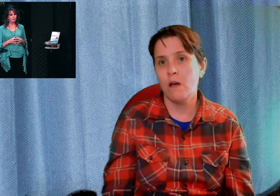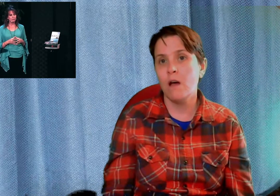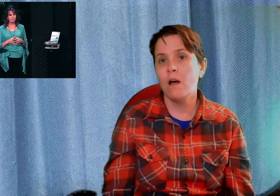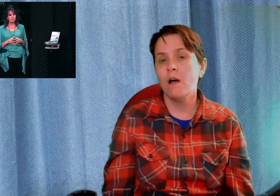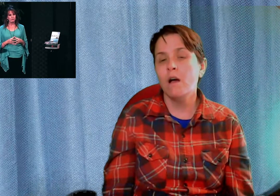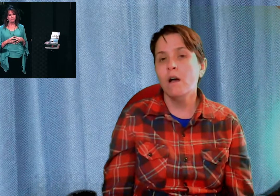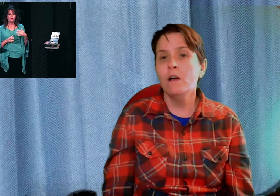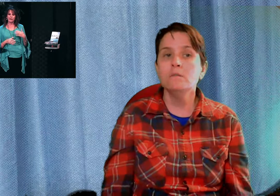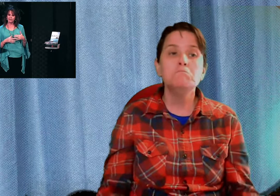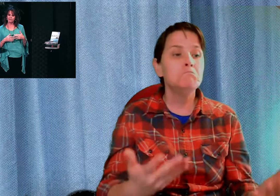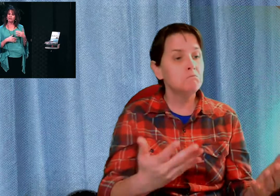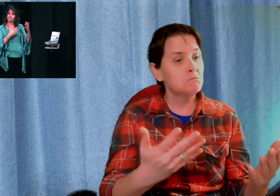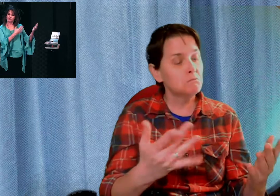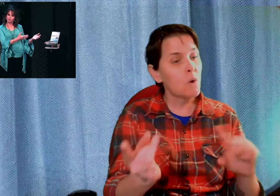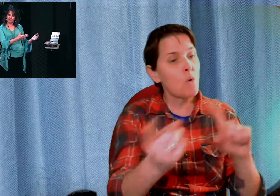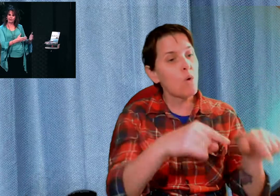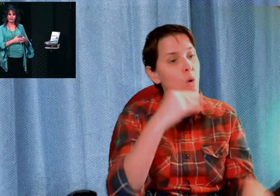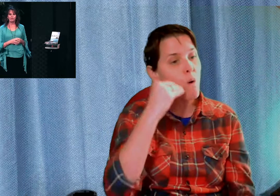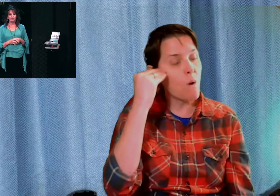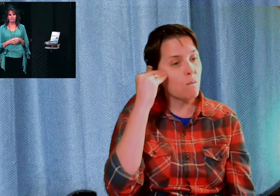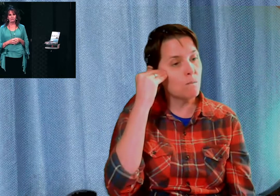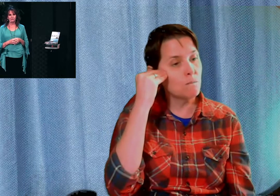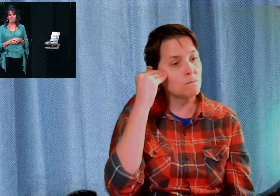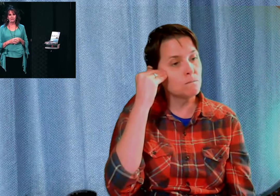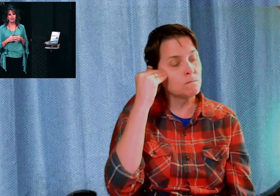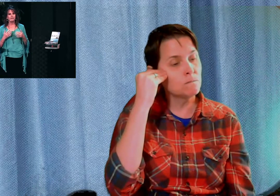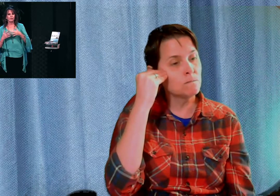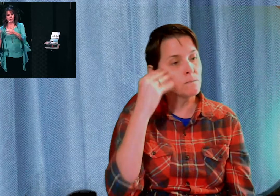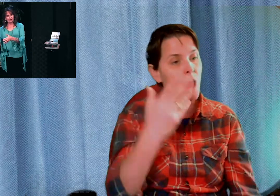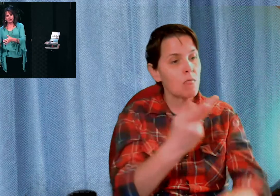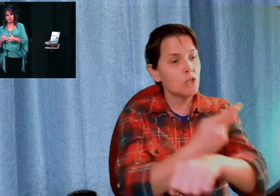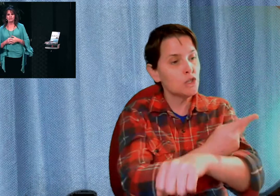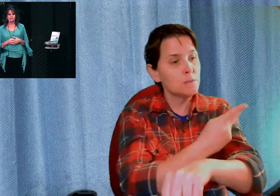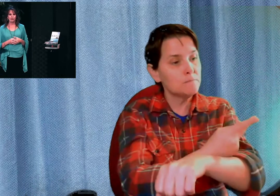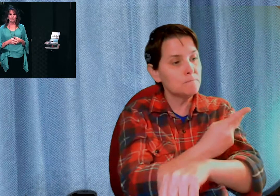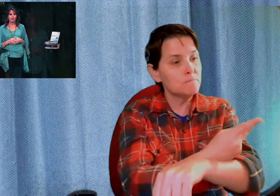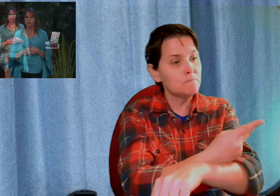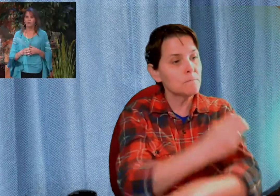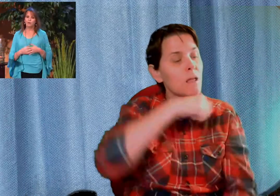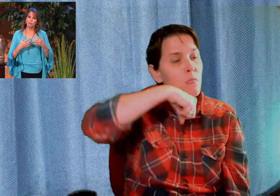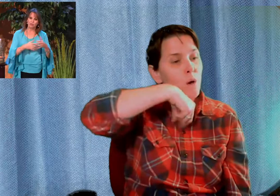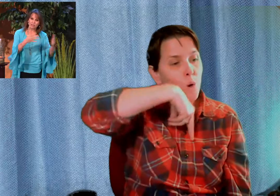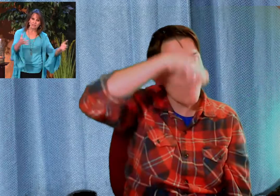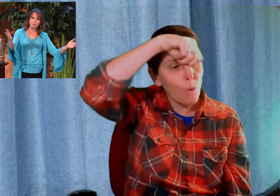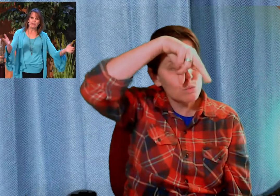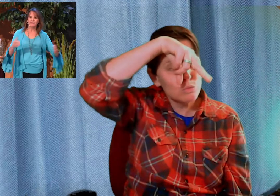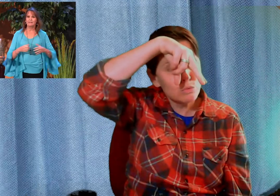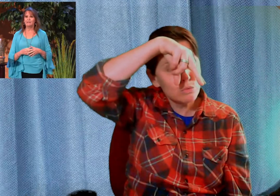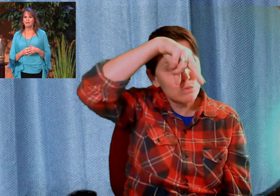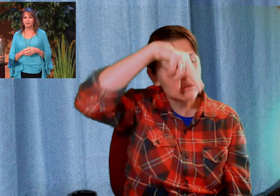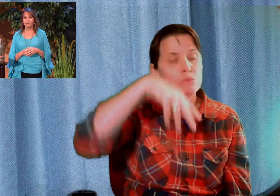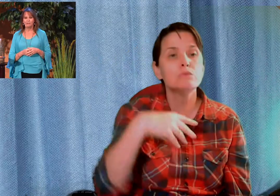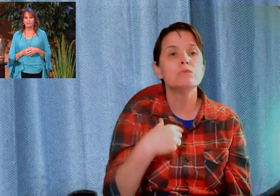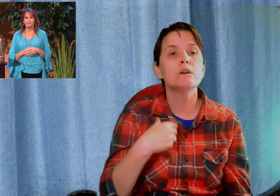home and take the sheep back out and let the goats go and put the chickens back